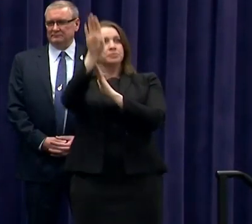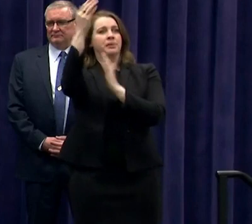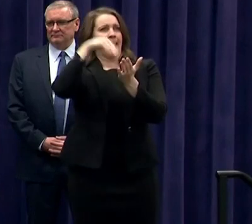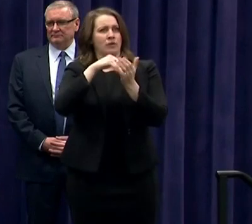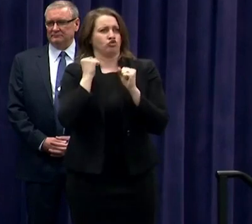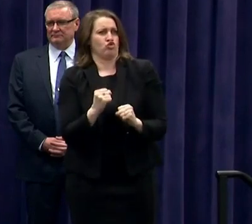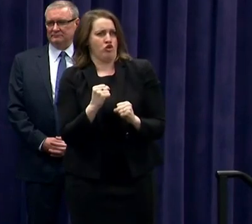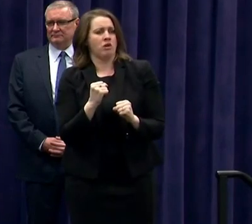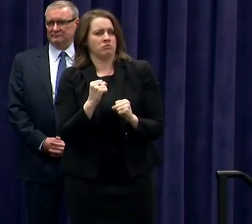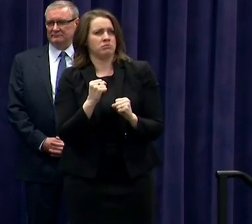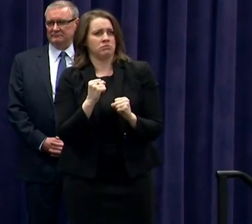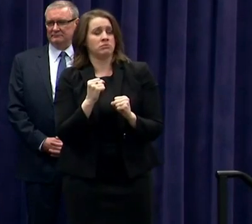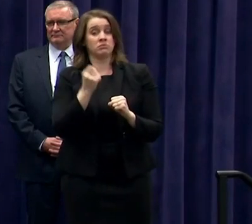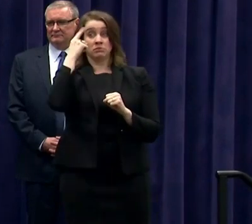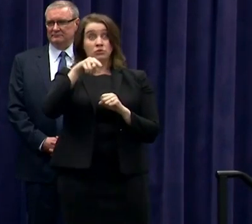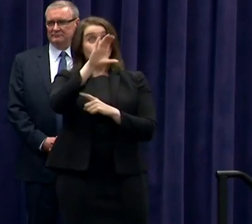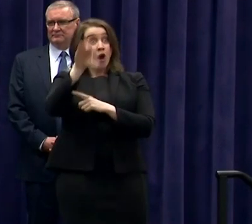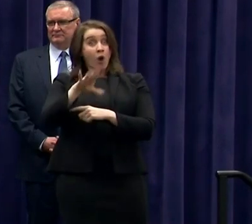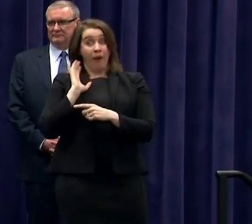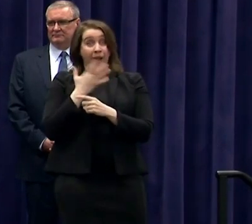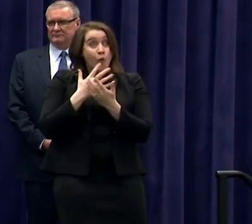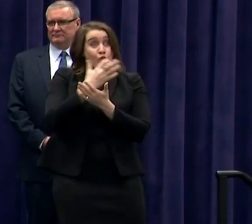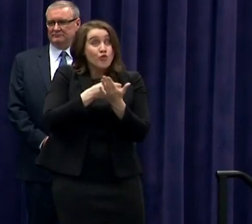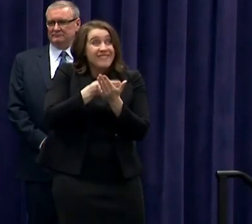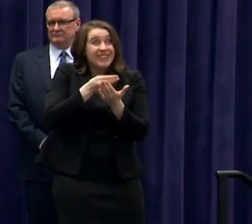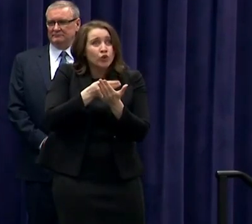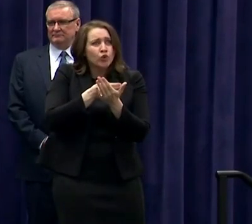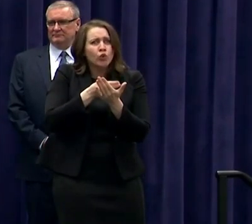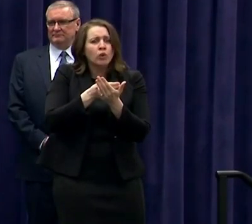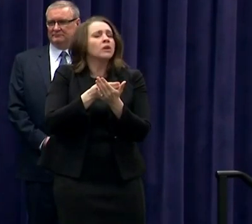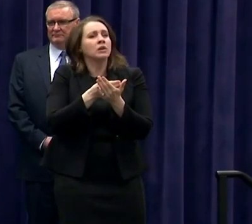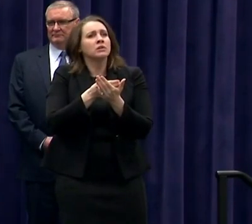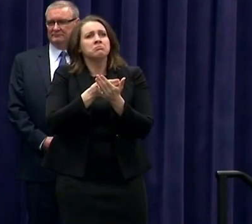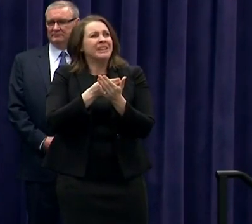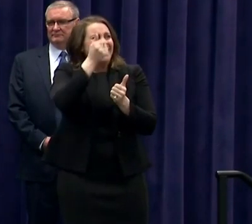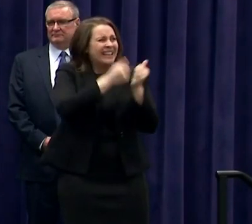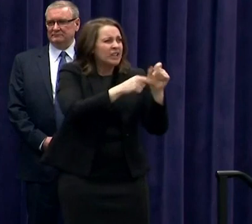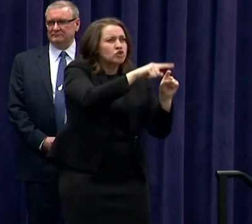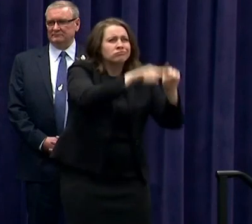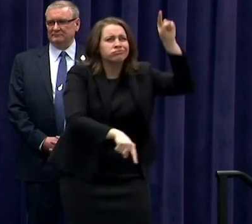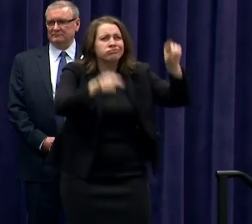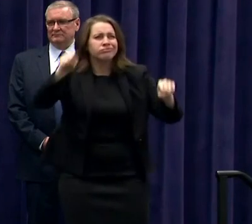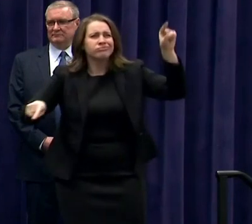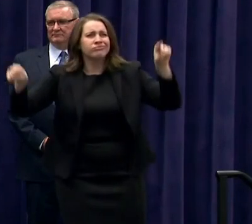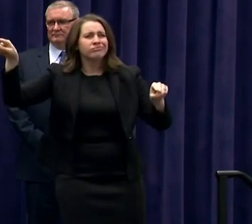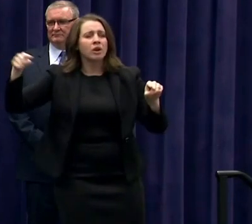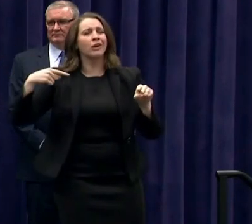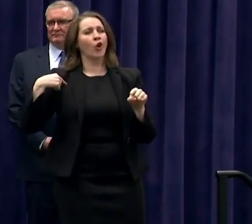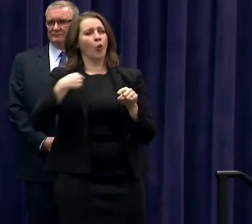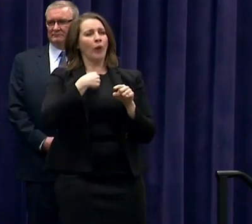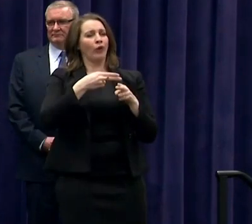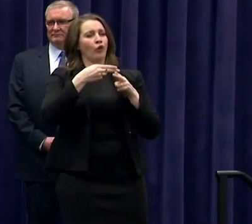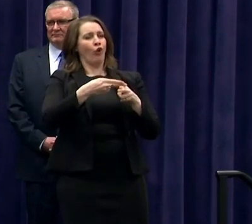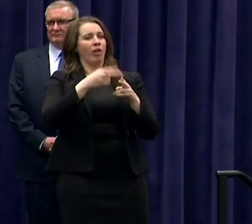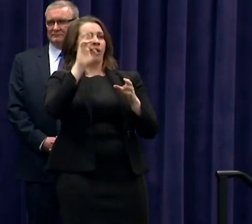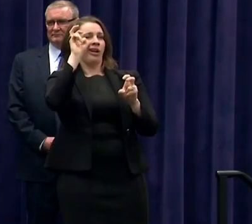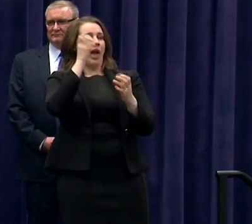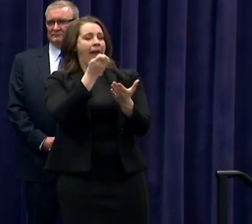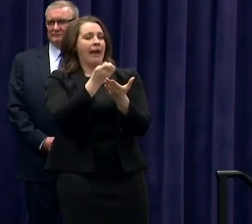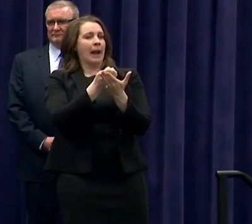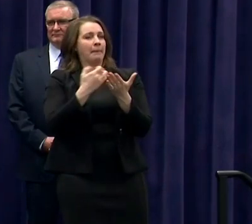city revenues, no one revenue stream is more than 13%, and what we call the economically sensitive